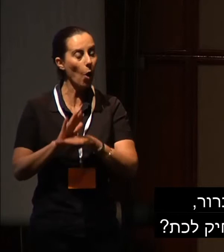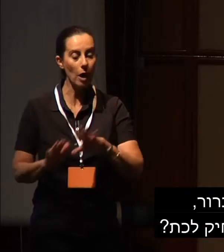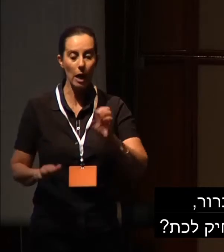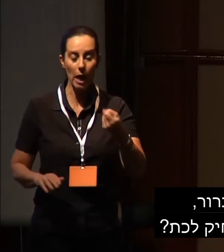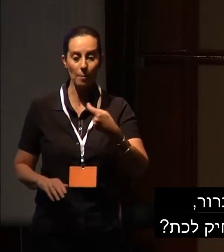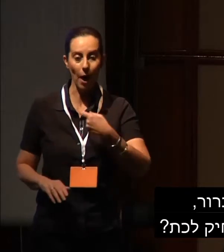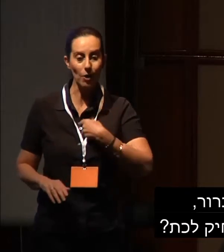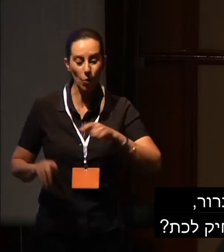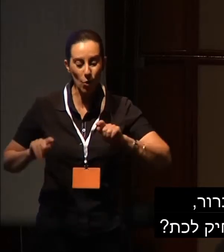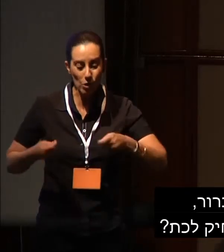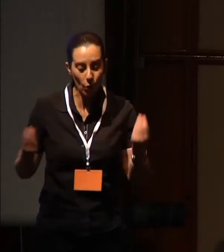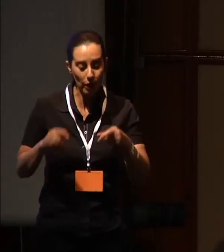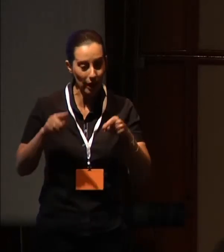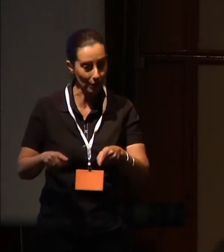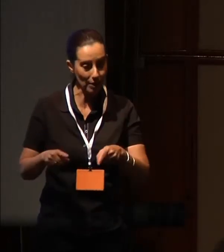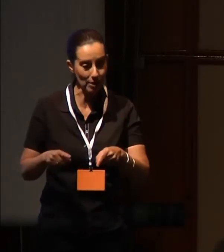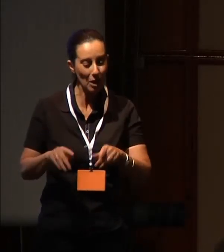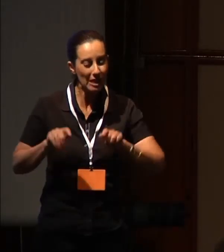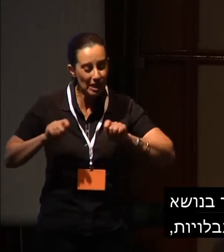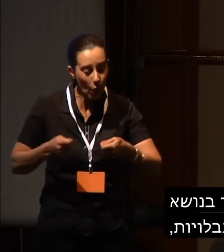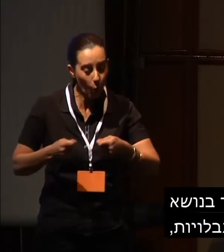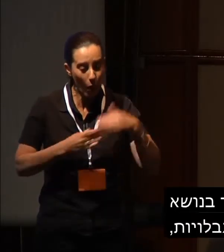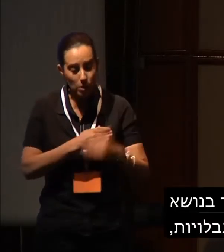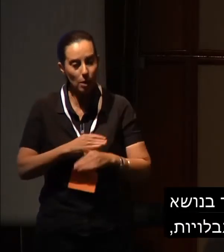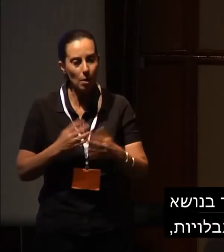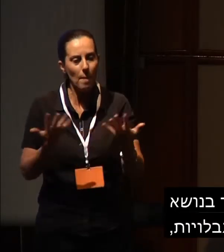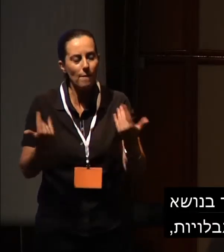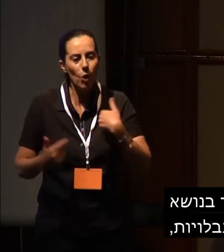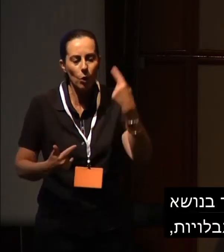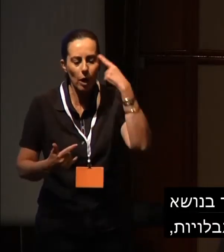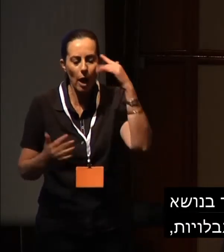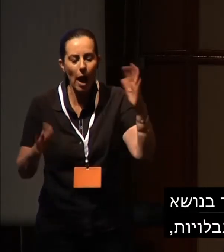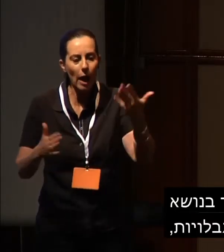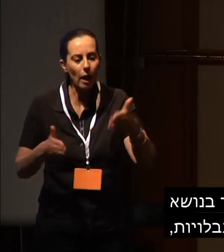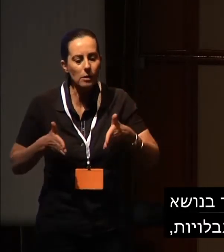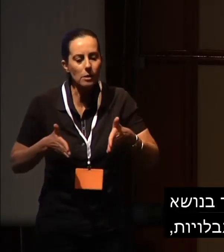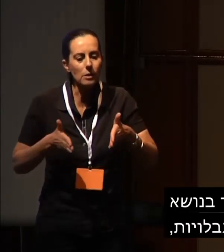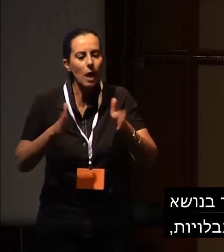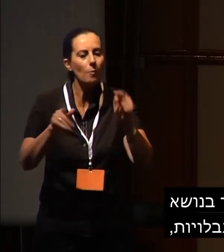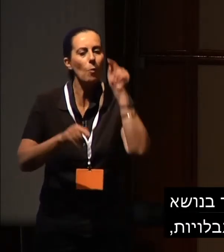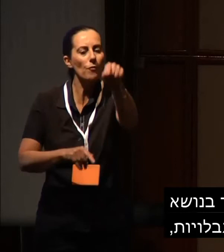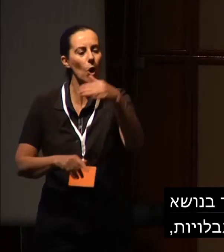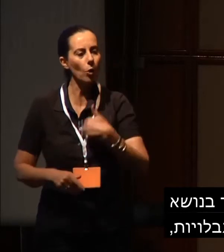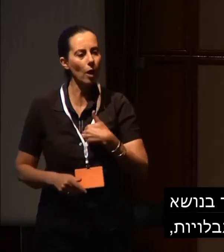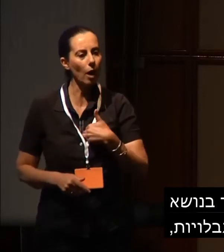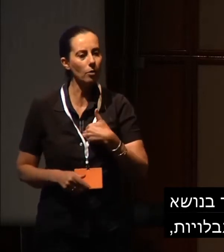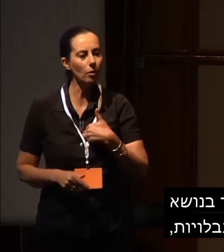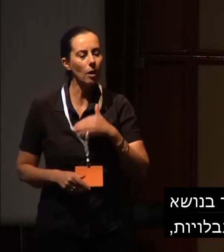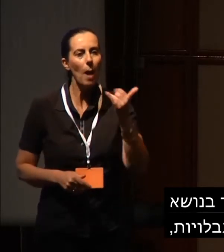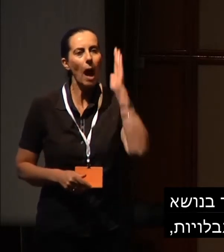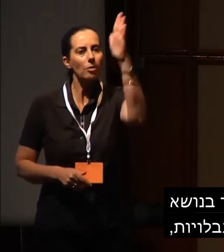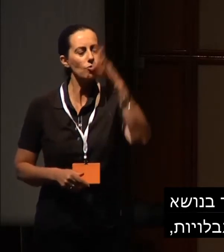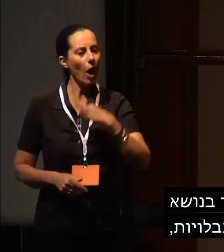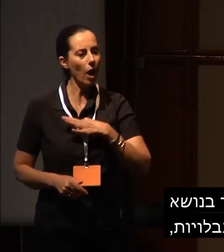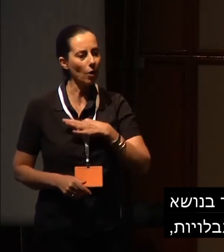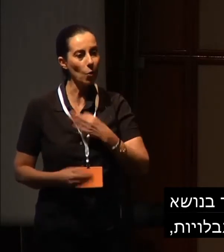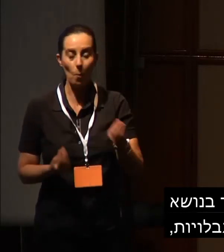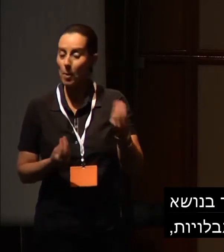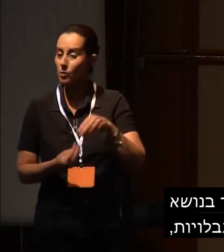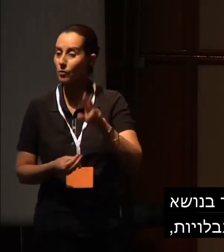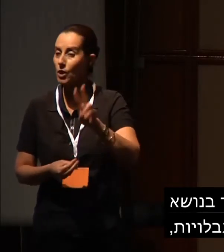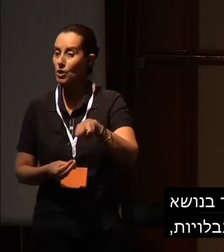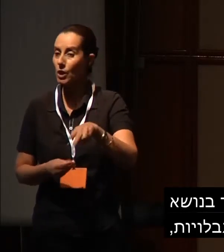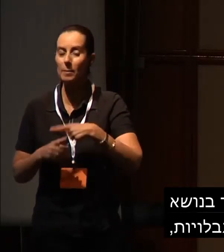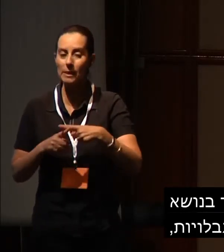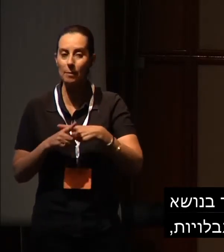know actually how far we are going to go? Now, as regards the United Nations, specifically in the issue of like abortion as